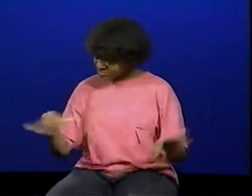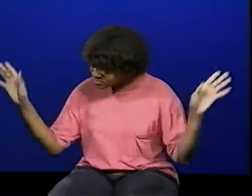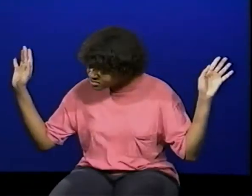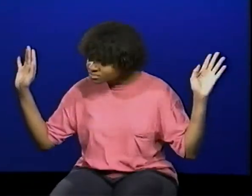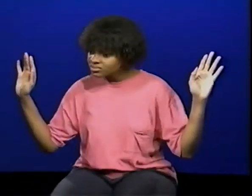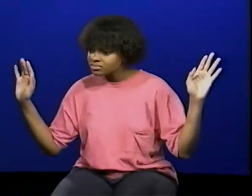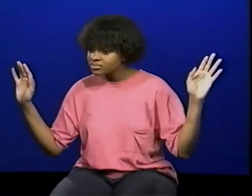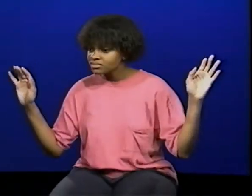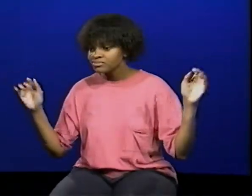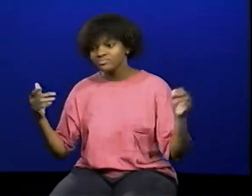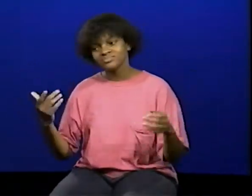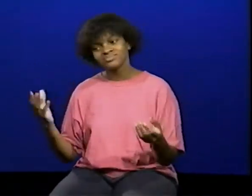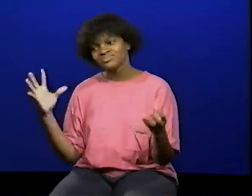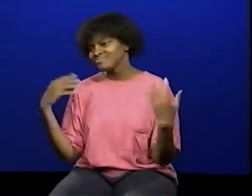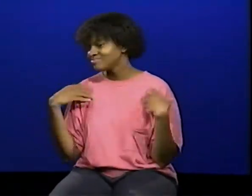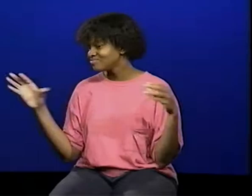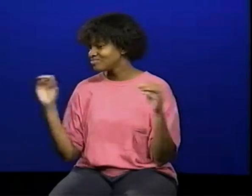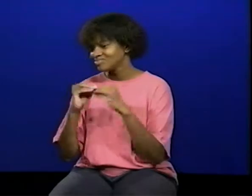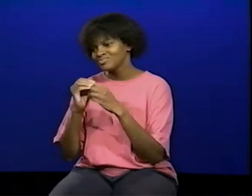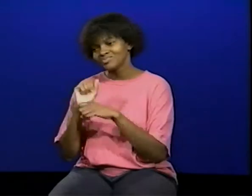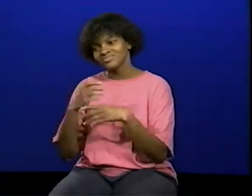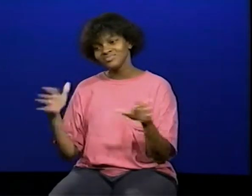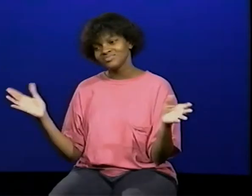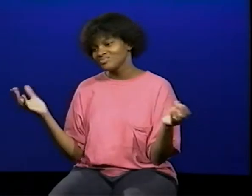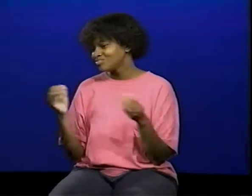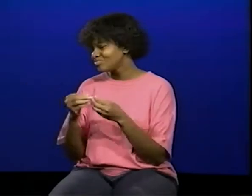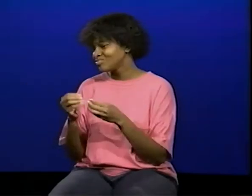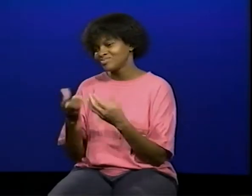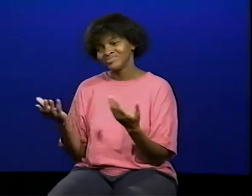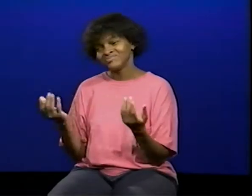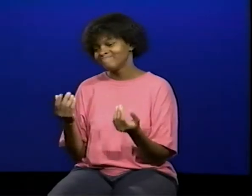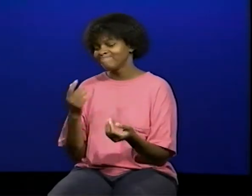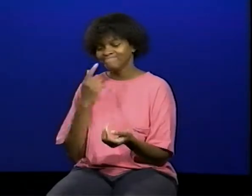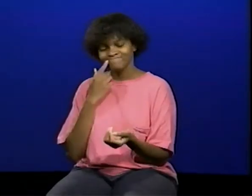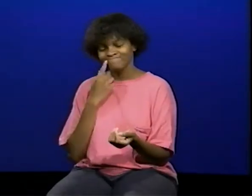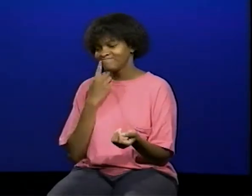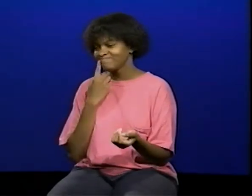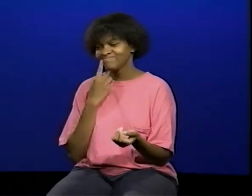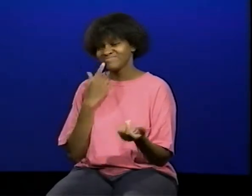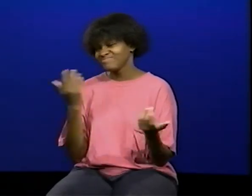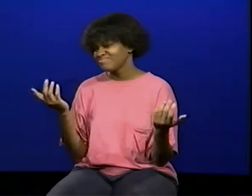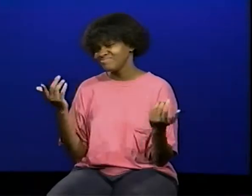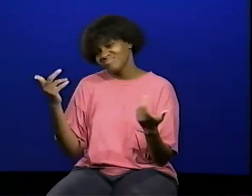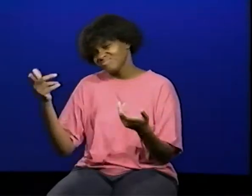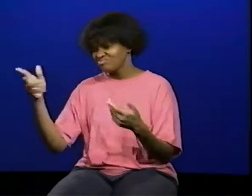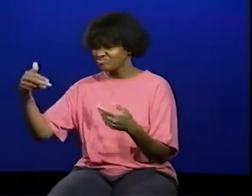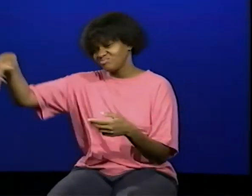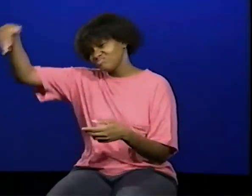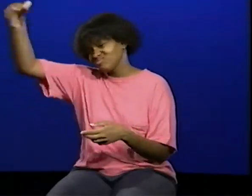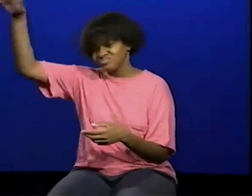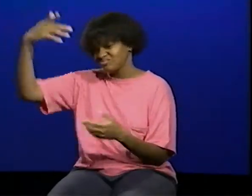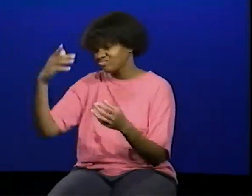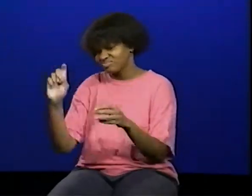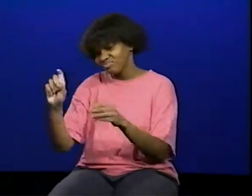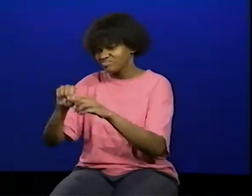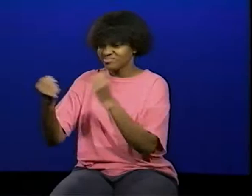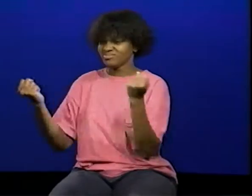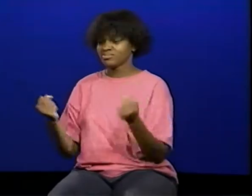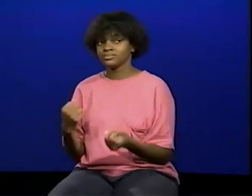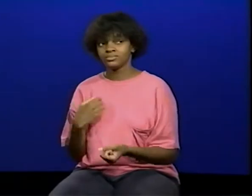I had done that, I went back to her and asked her if there was any more for me to do, and she said, no, I don't have anything else for you. She said, why don't you go